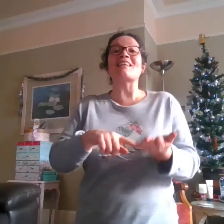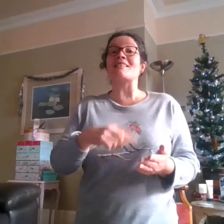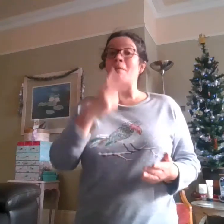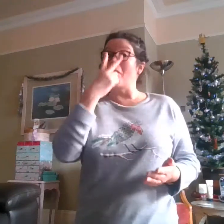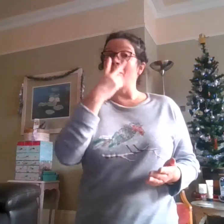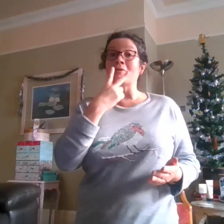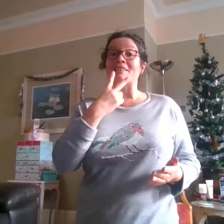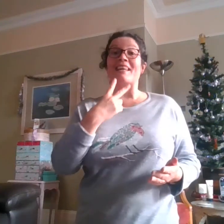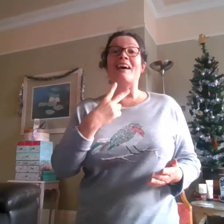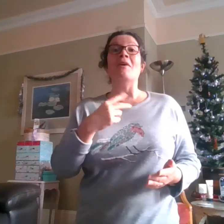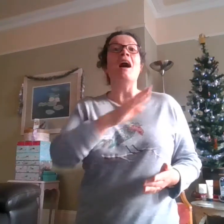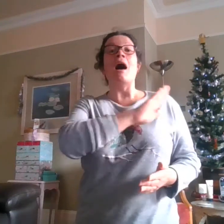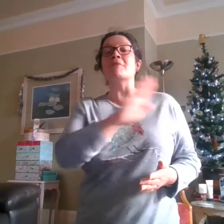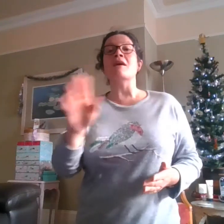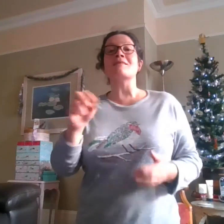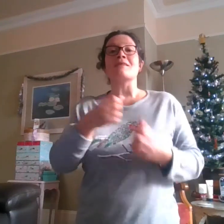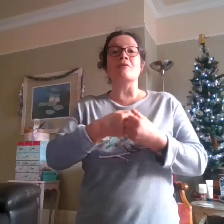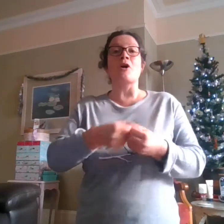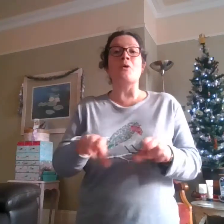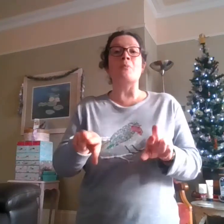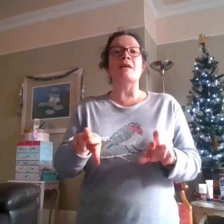I'm older now, I'm not done hoping.